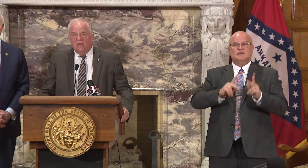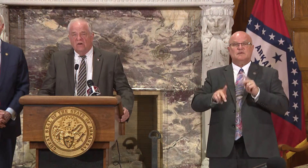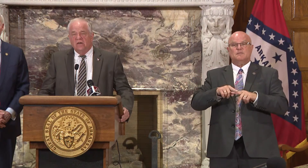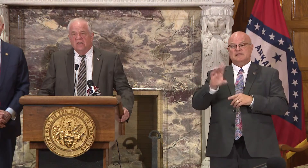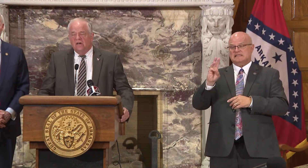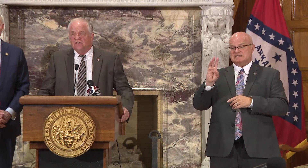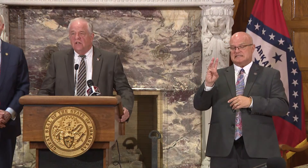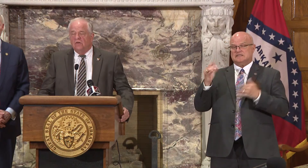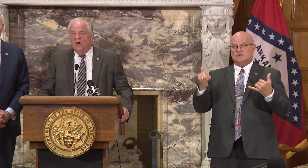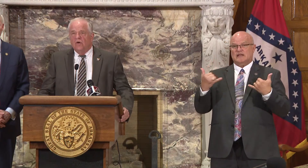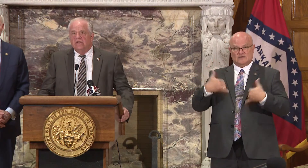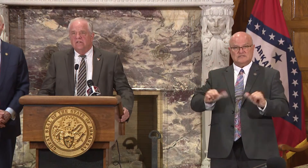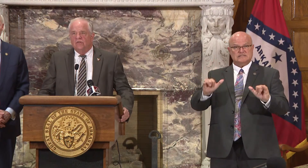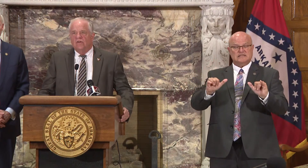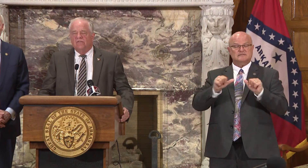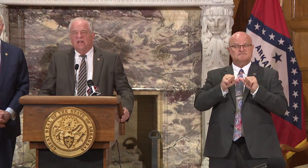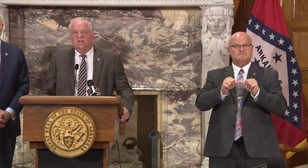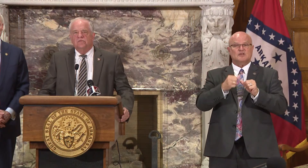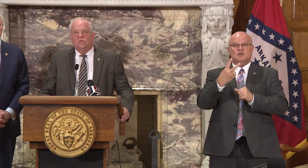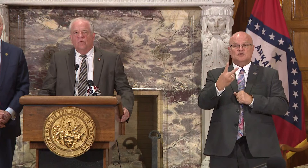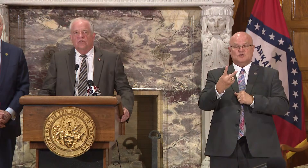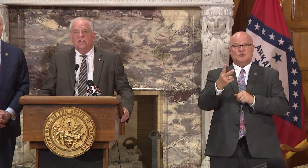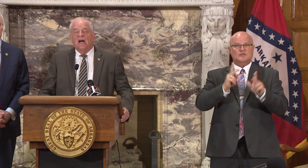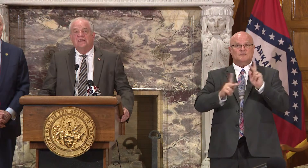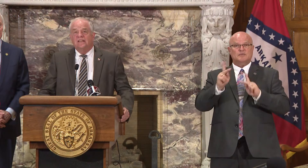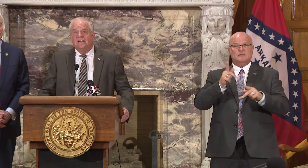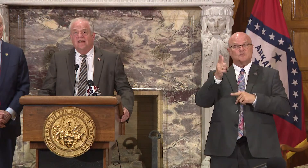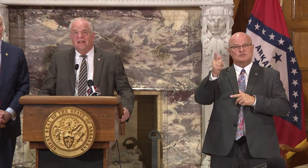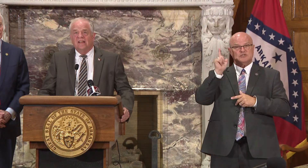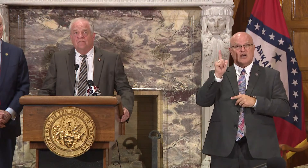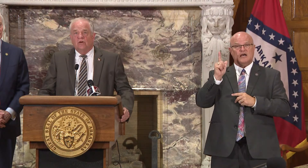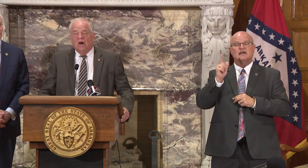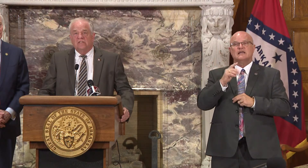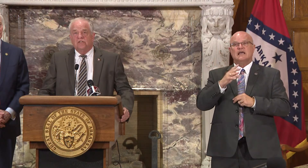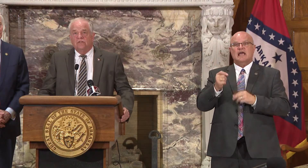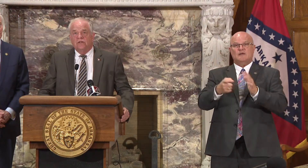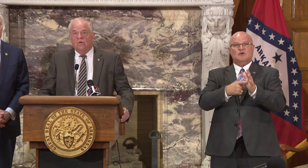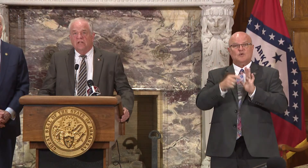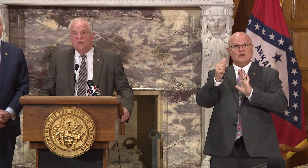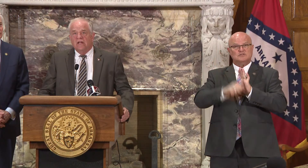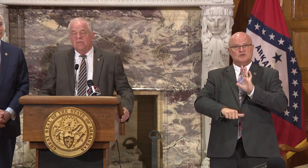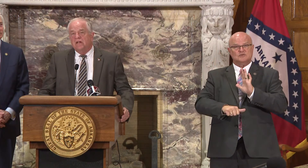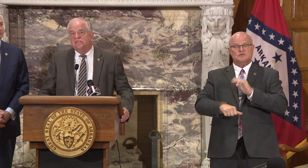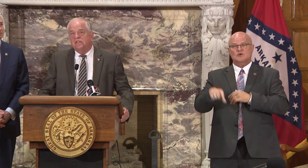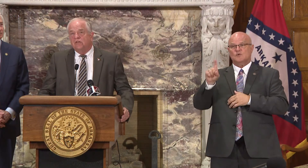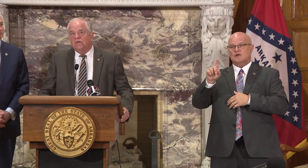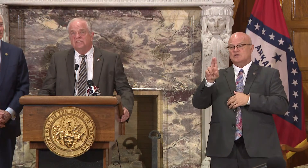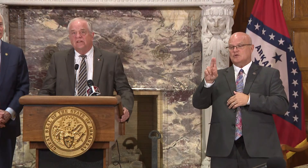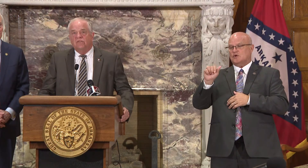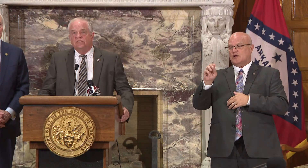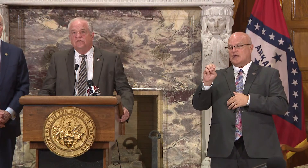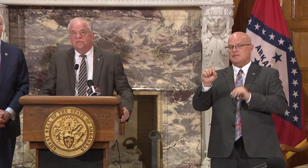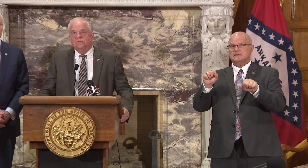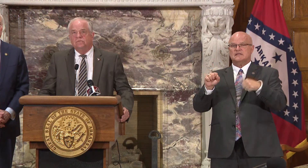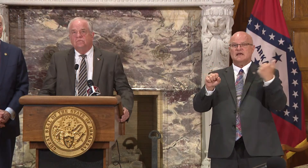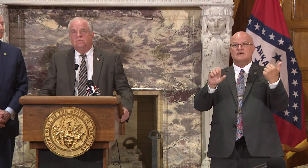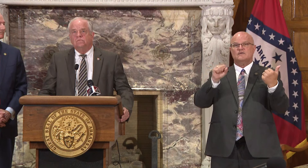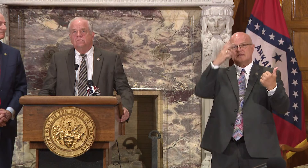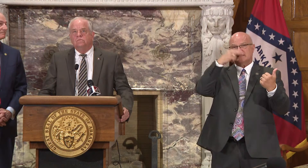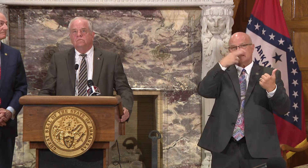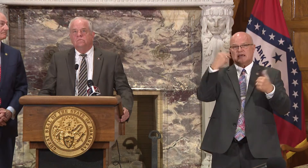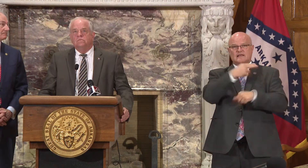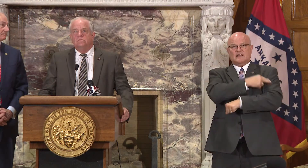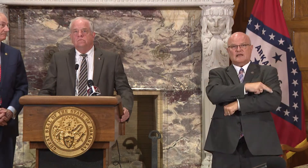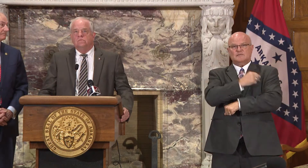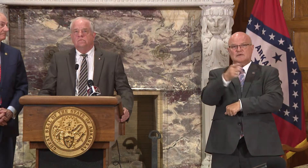right now are still ongoing. 2 of our victims were shot and required surgery, one at UAMS and the other one at St. Vincent's. Did